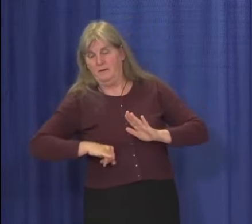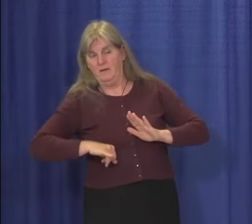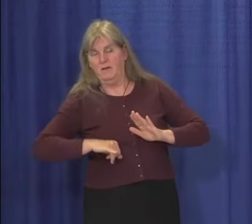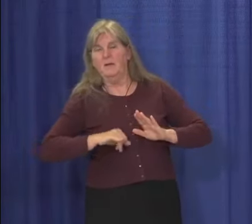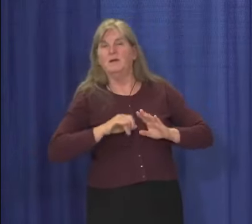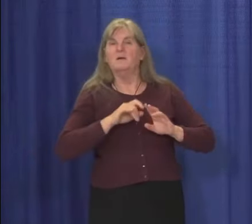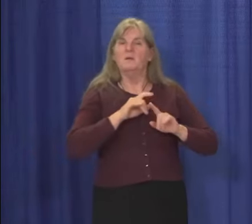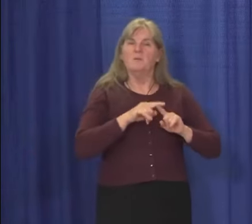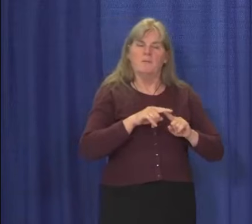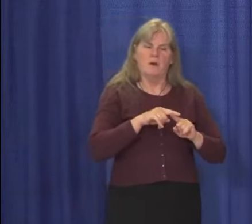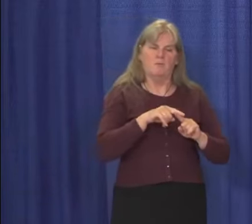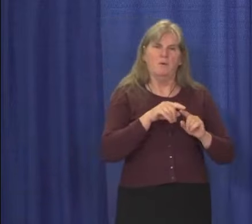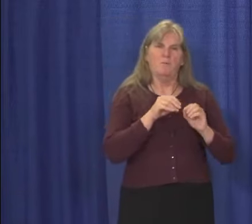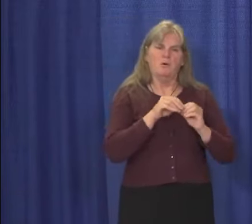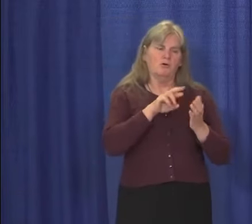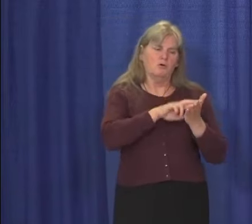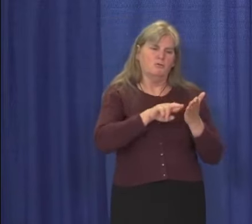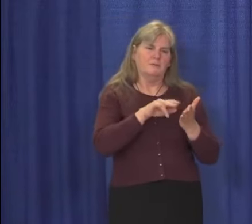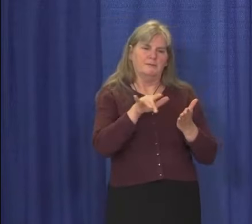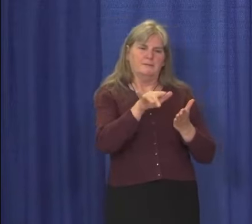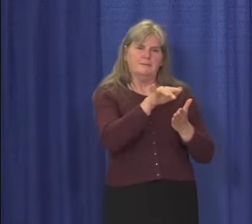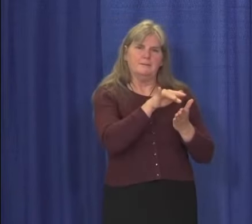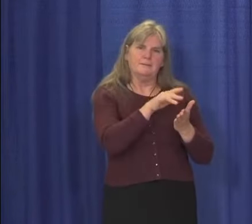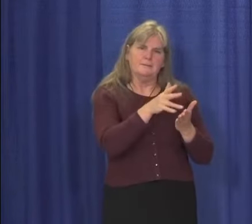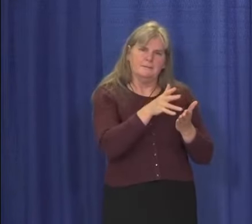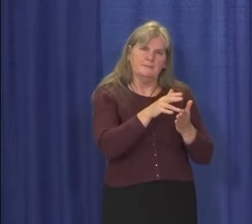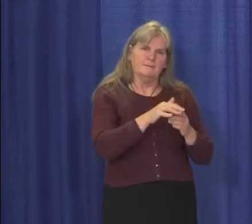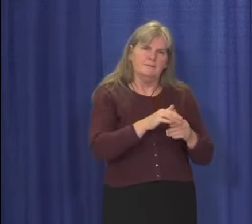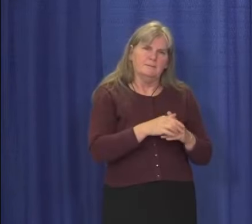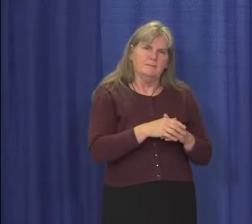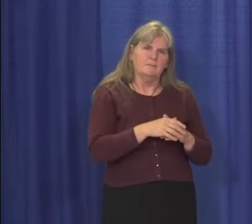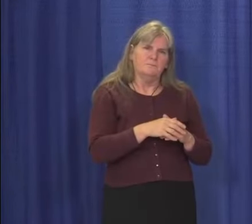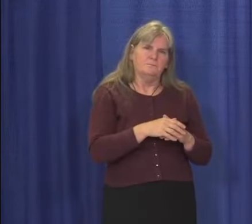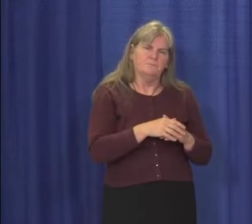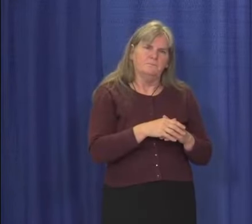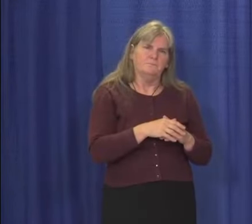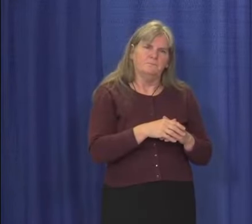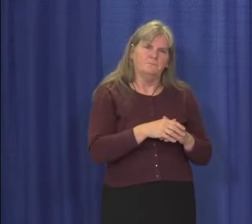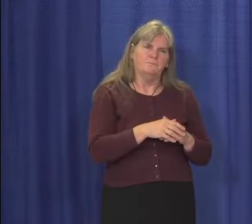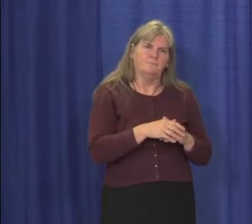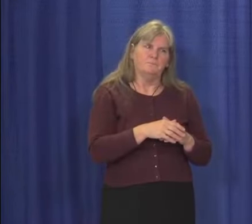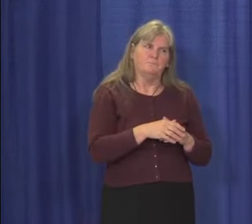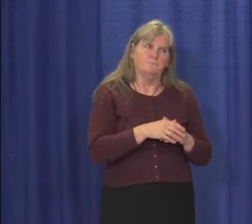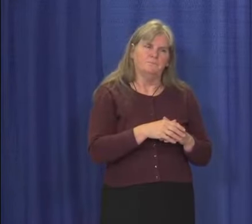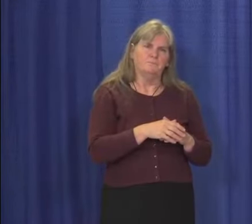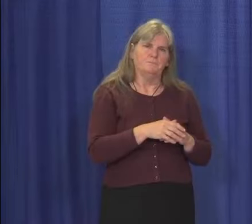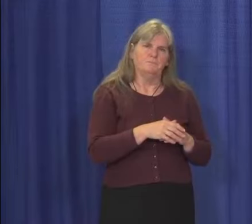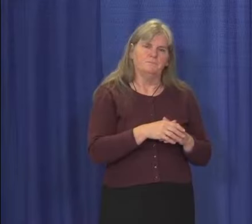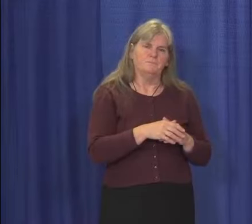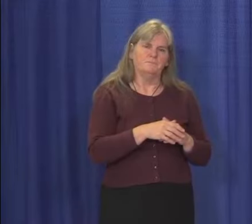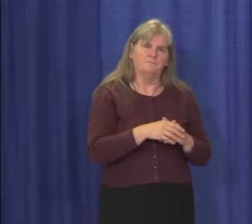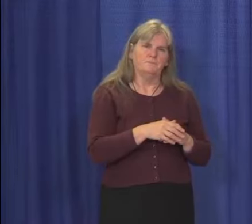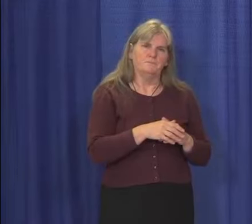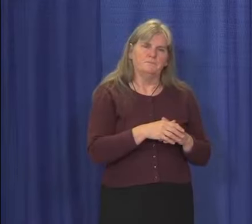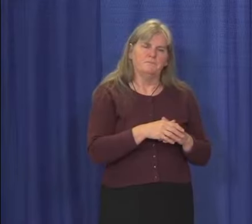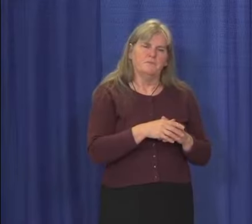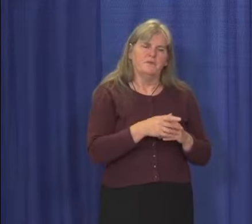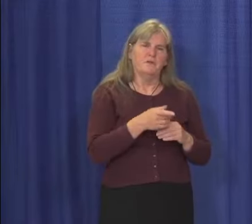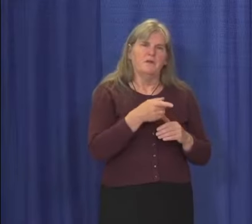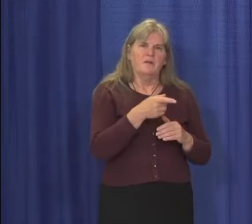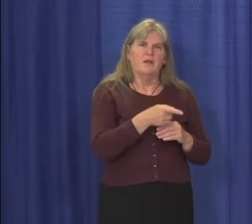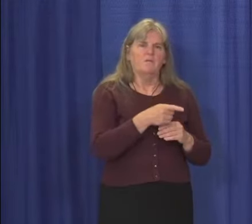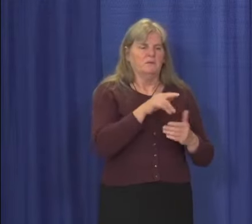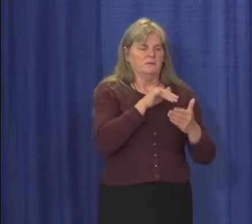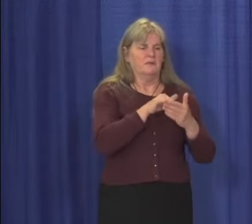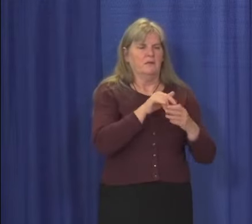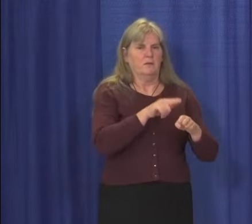of research more at academic centers who have that capacity for following long COVID. But clearly,